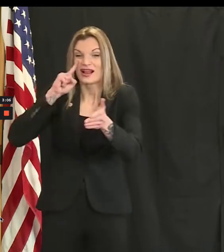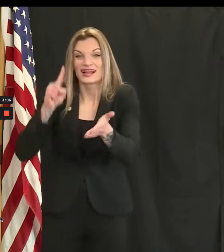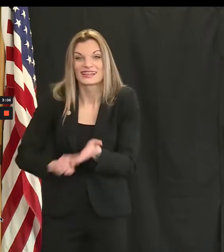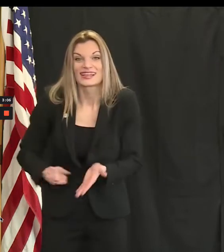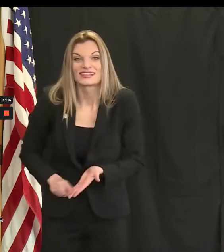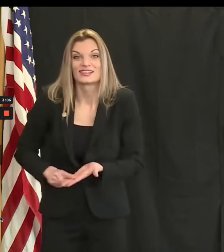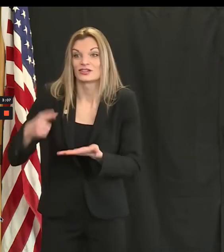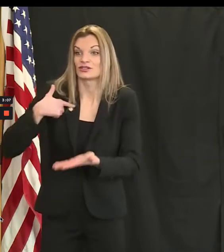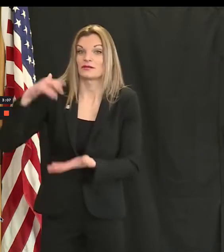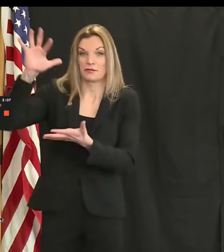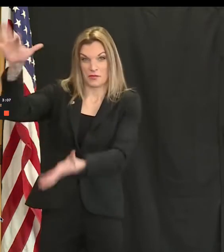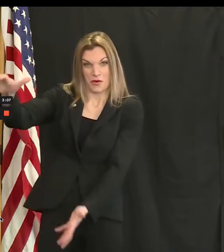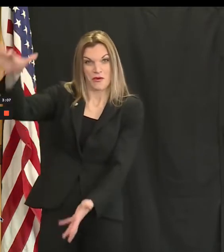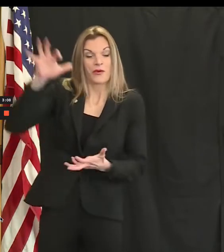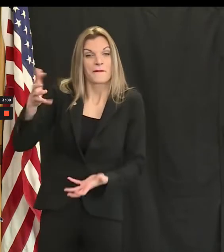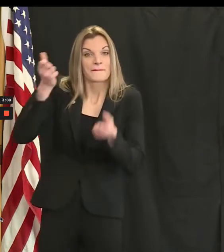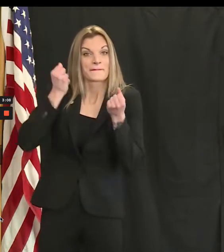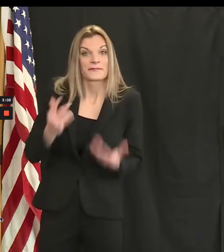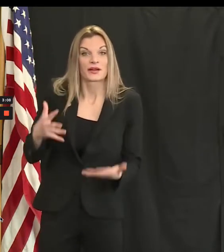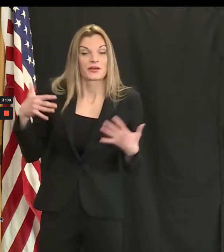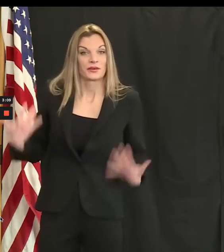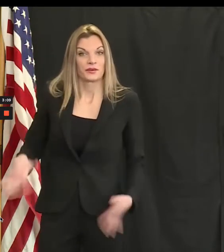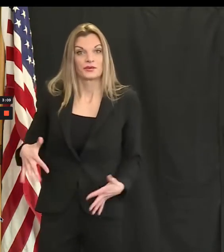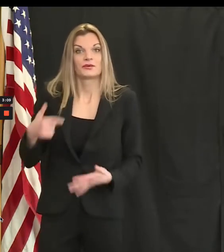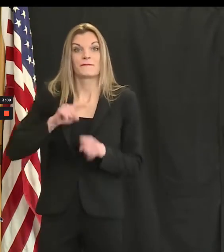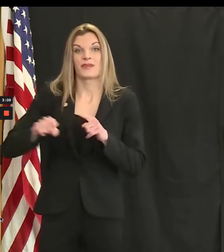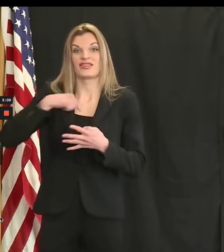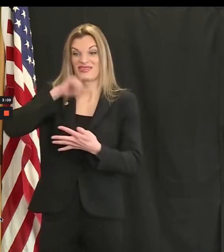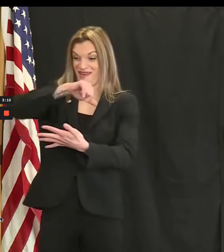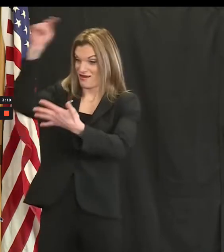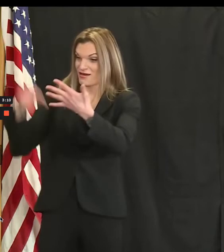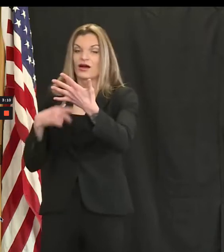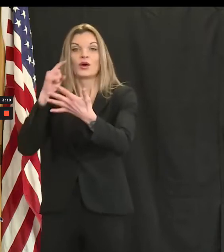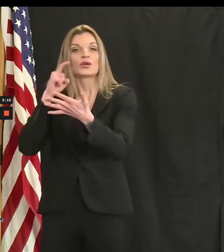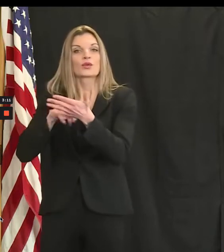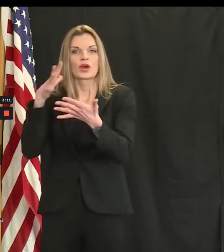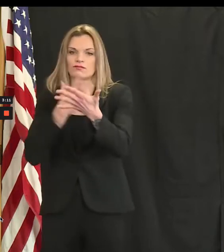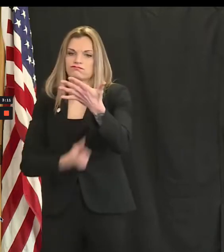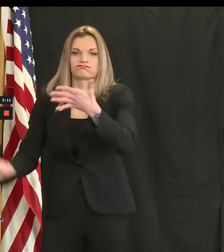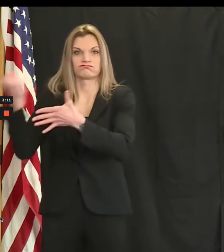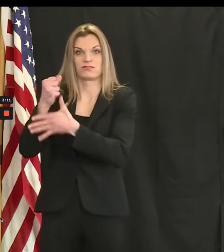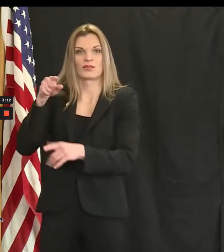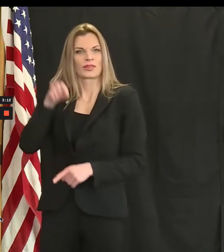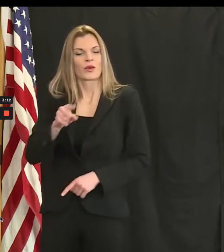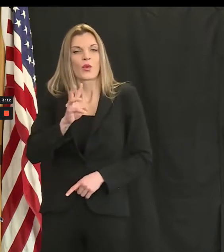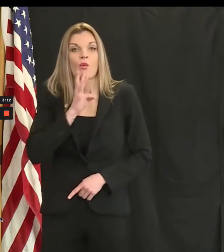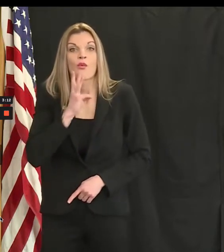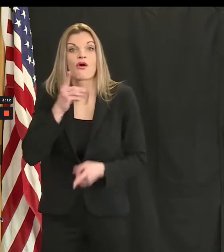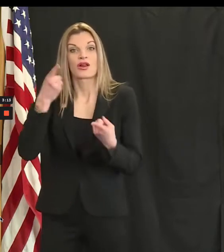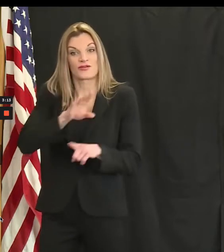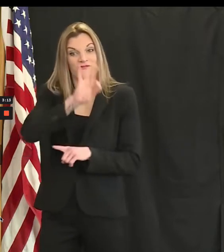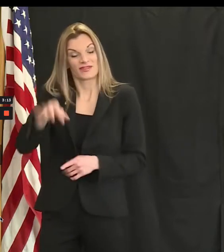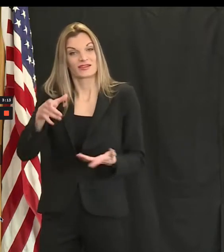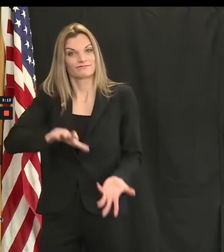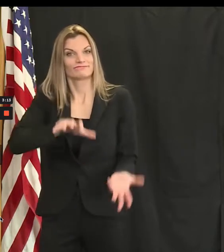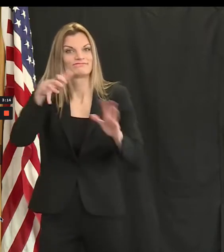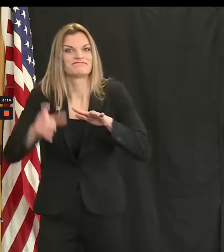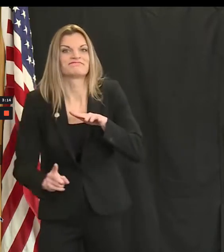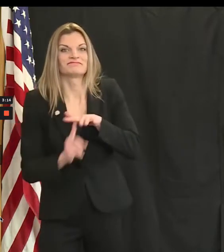none were more consequential than the Flint water crisis. The crisis resulted in more than